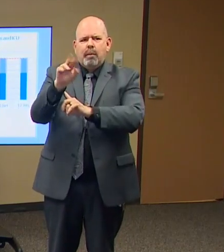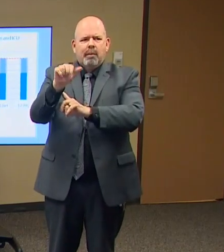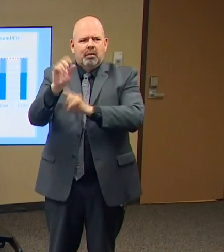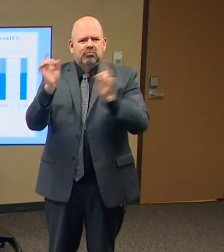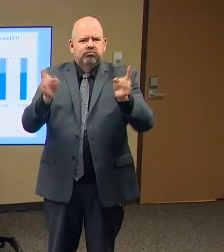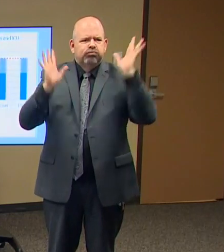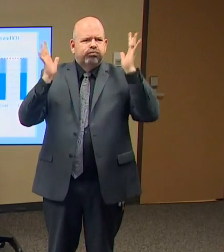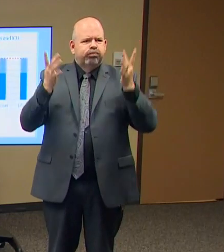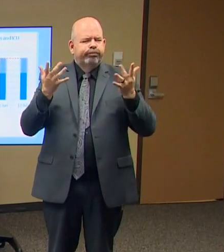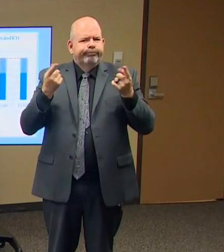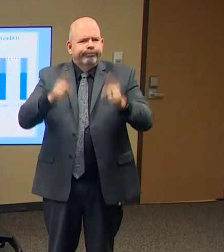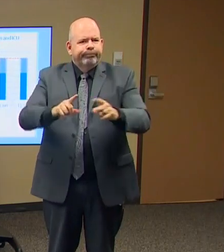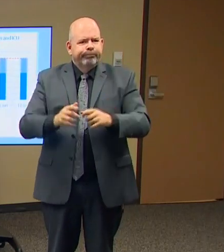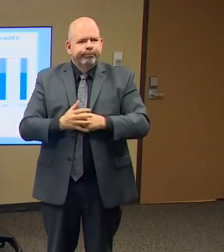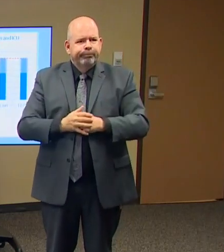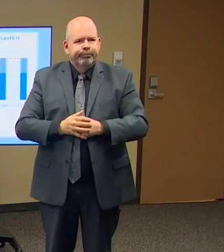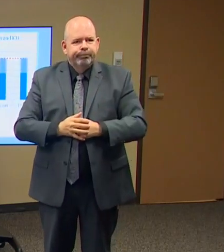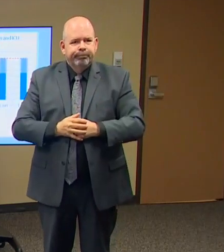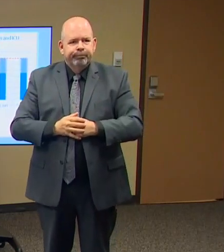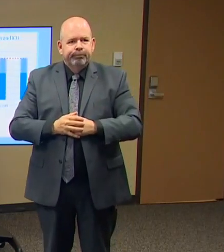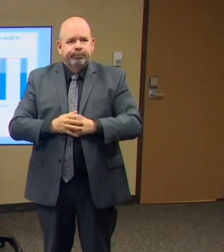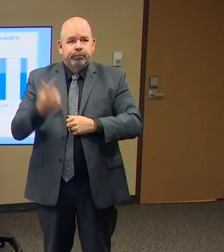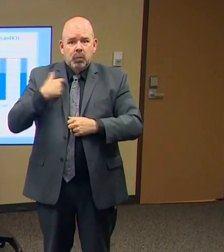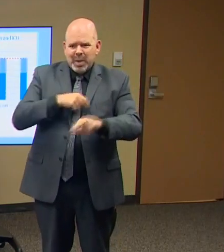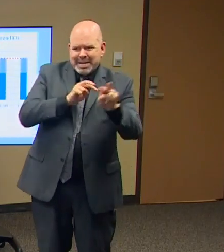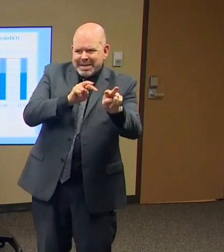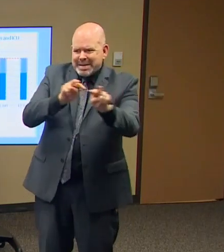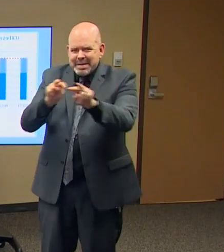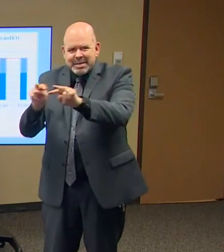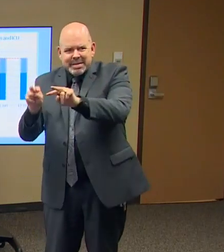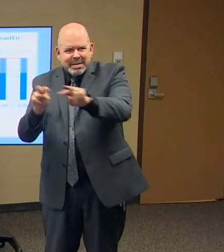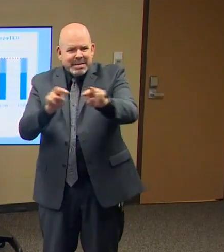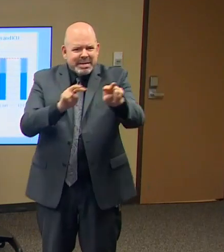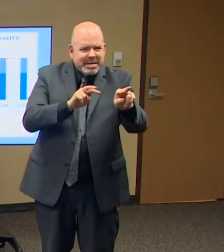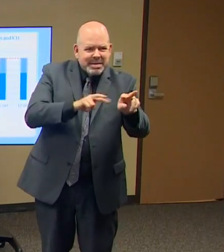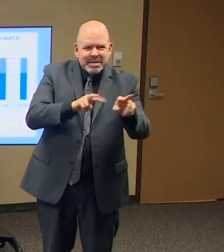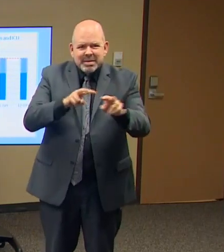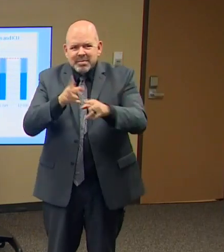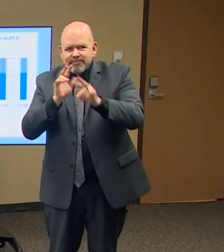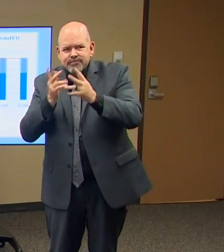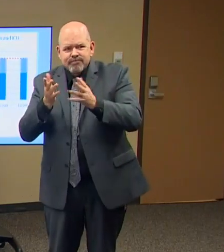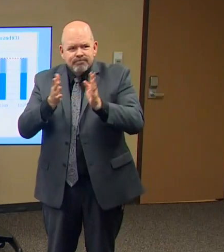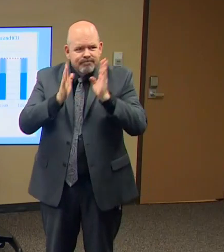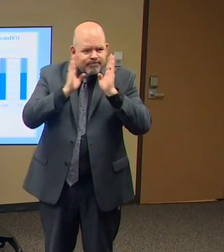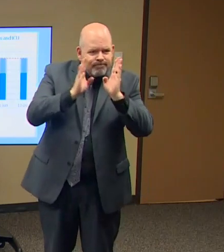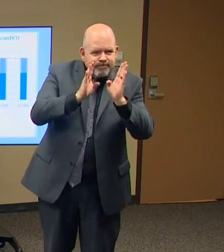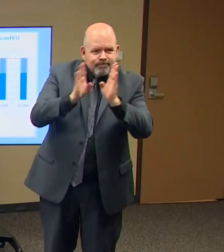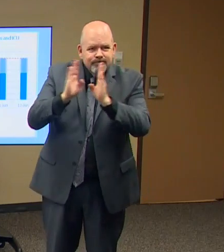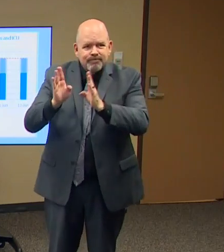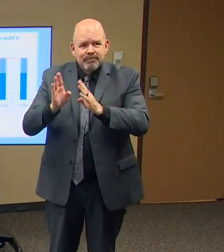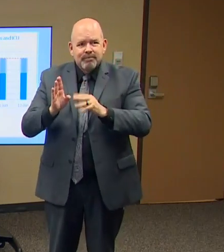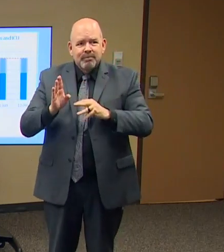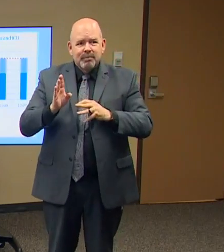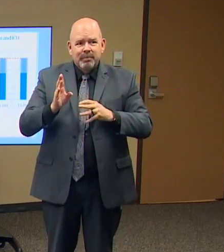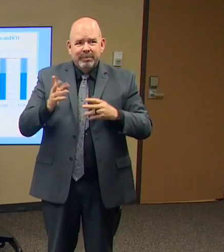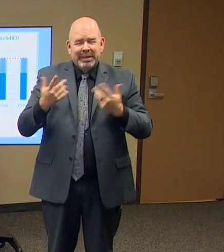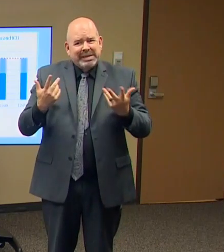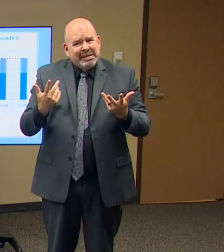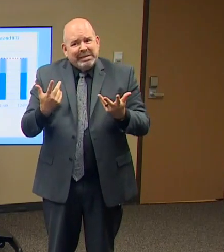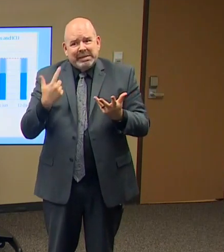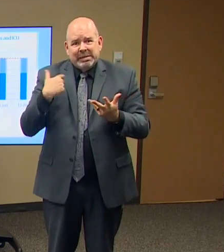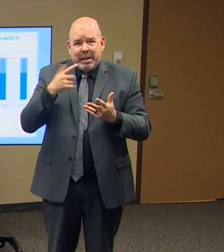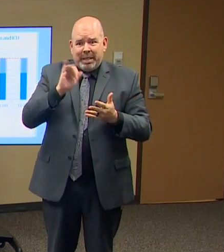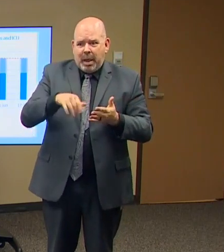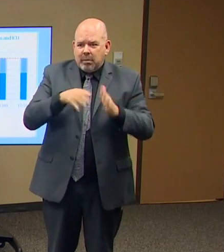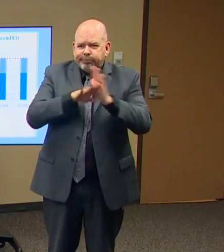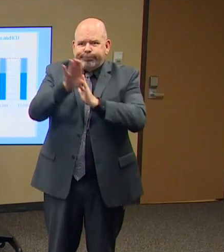we're monitoring this. These are not the directions that we want to go. As the judge mentioned, it is so important for everyone to